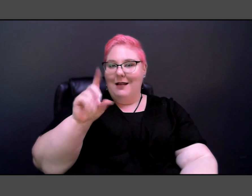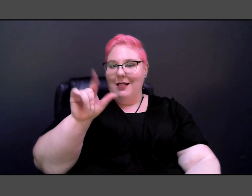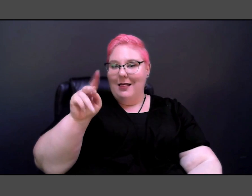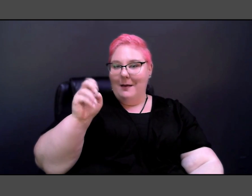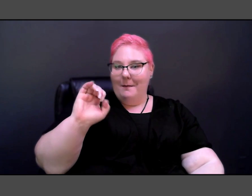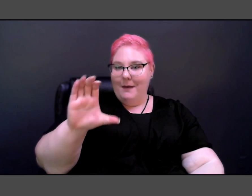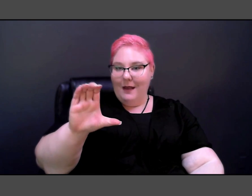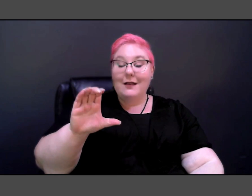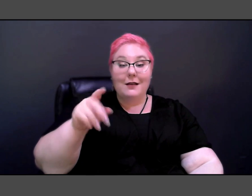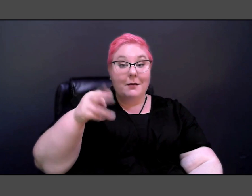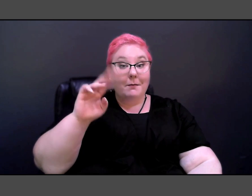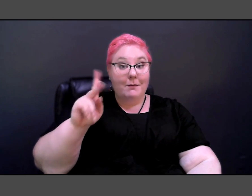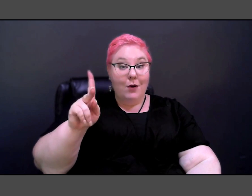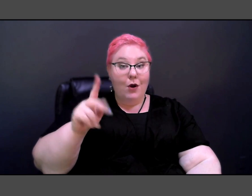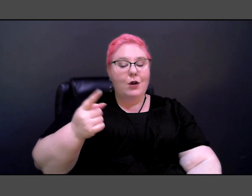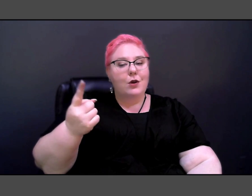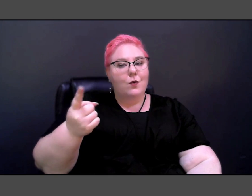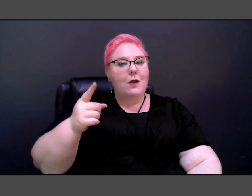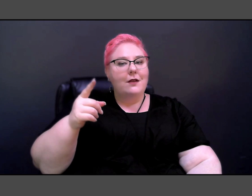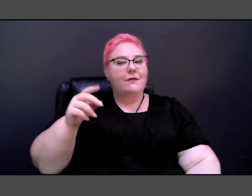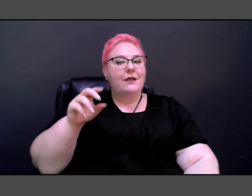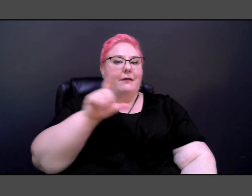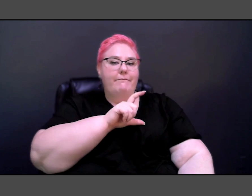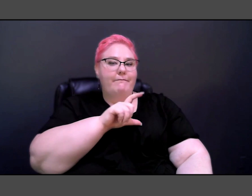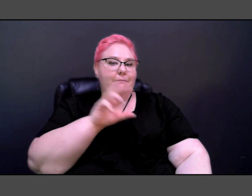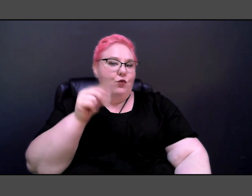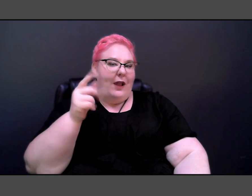one of the rangers decided to,